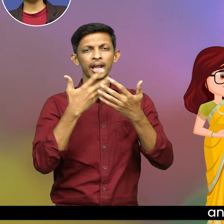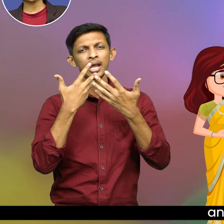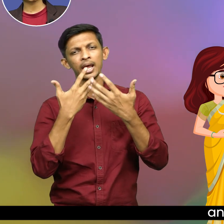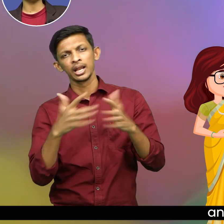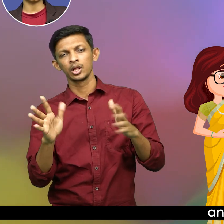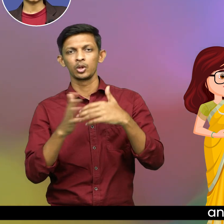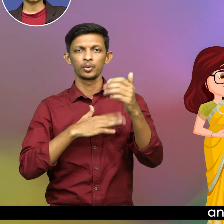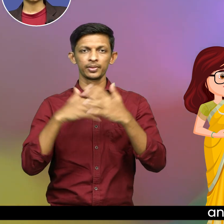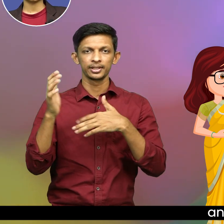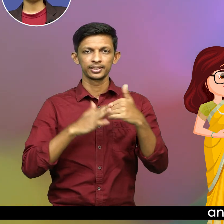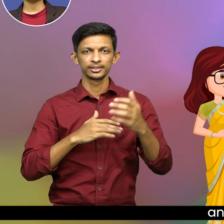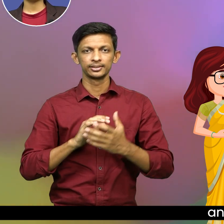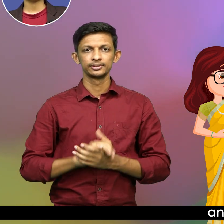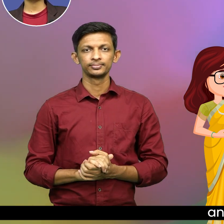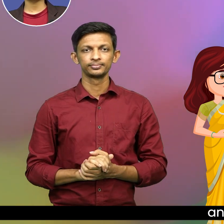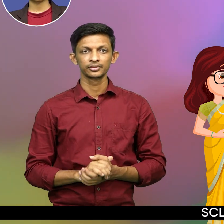and flexibility.